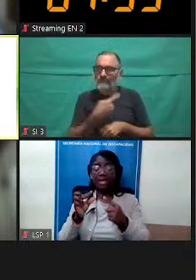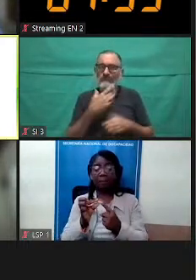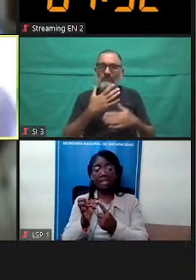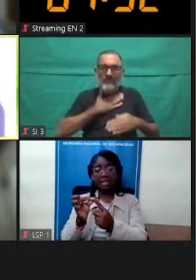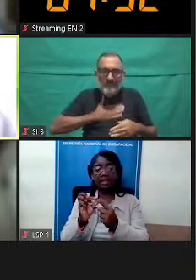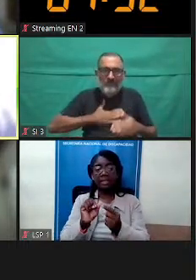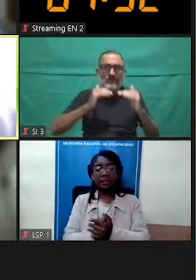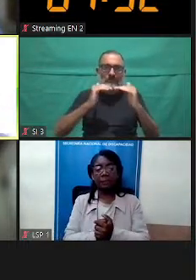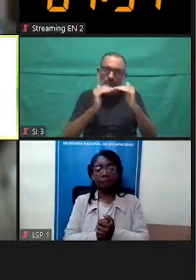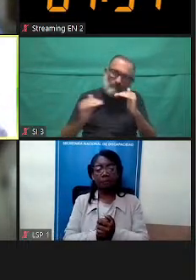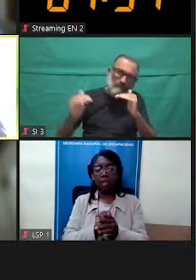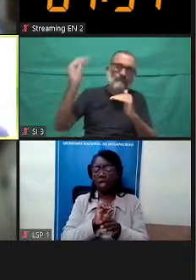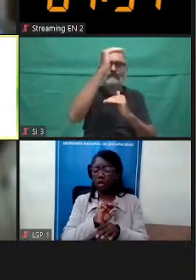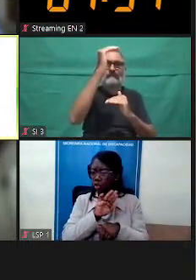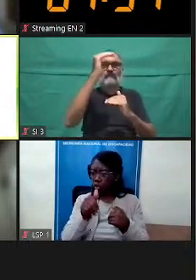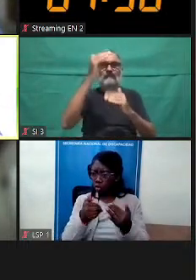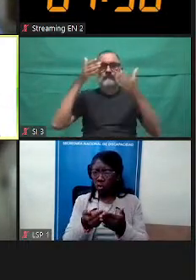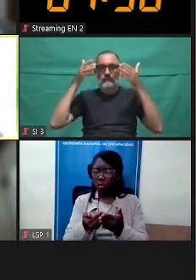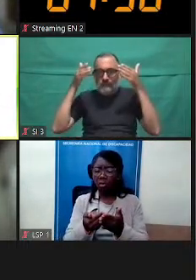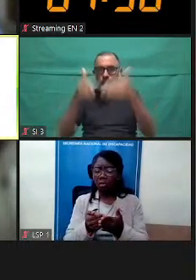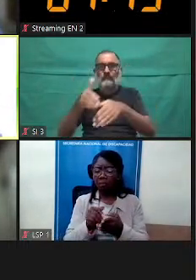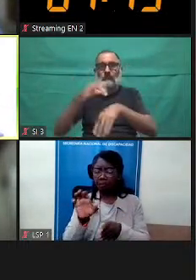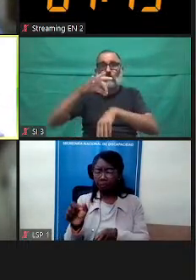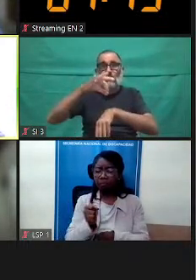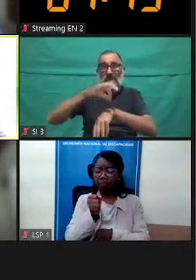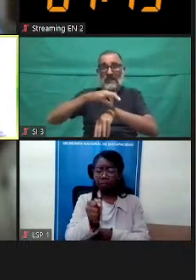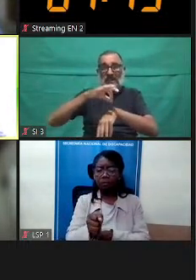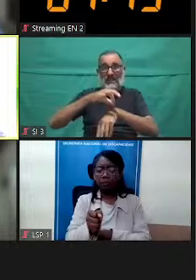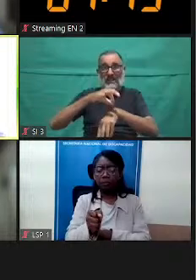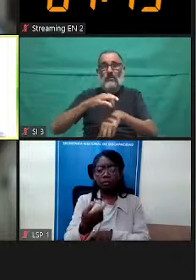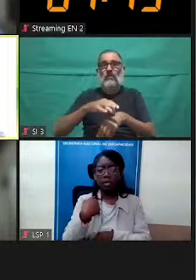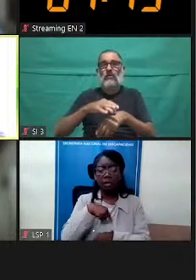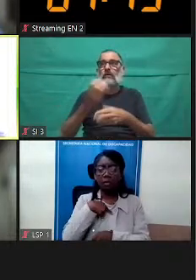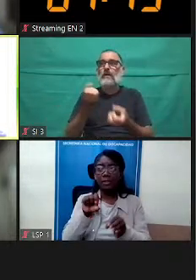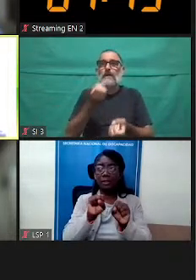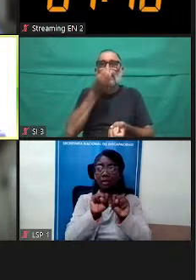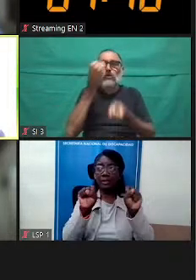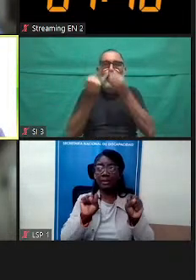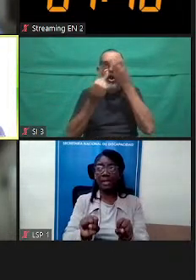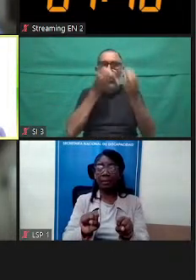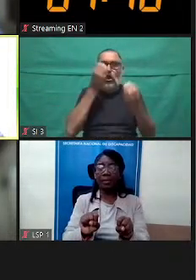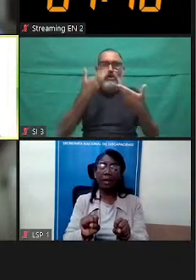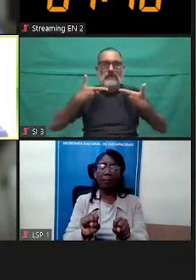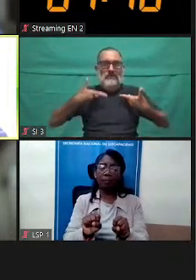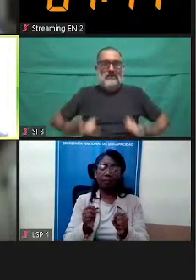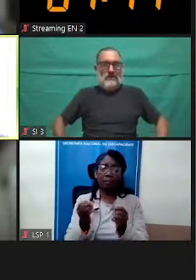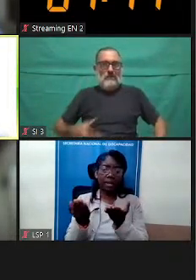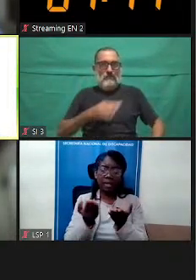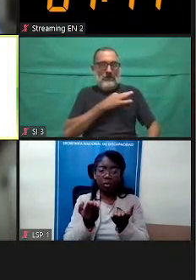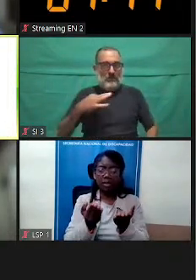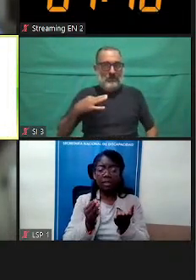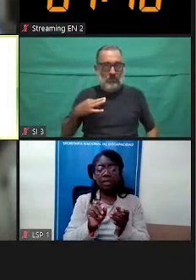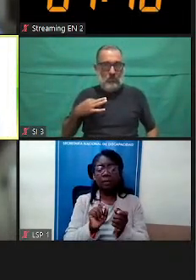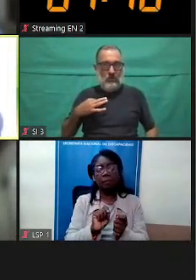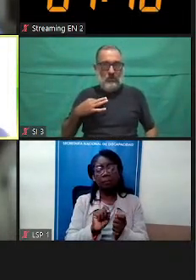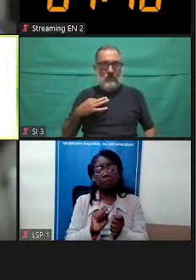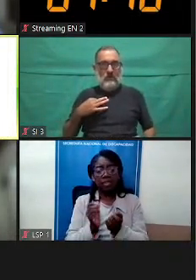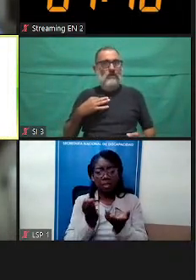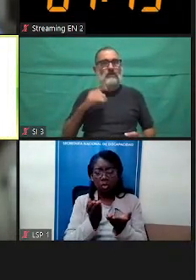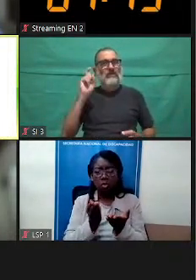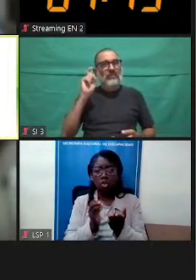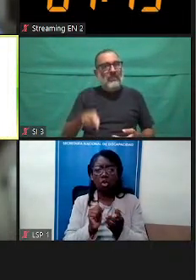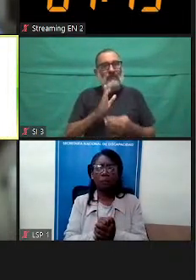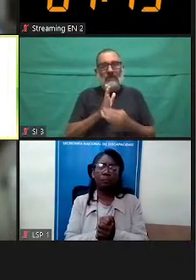specialized places we still have that in our education system so we of